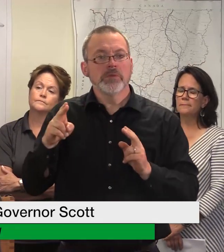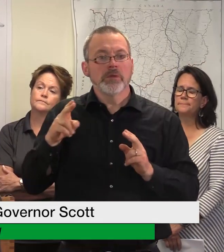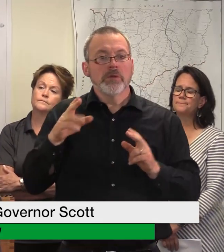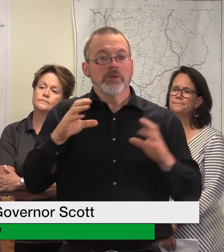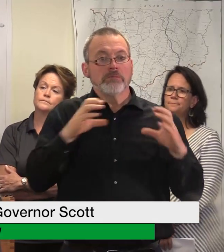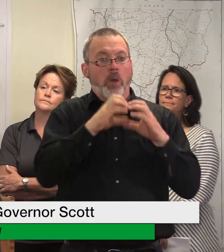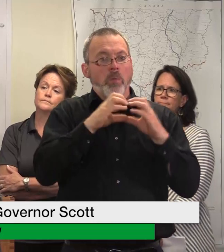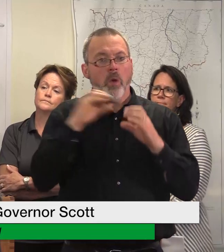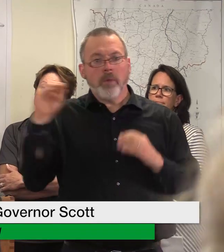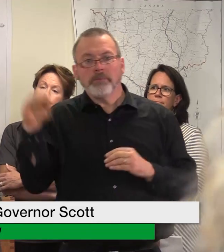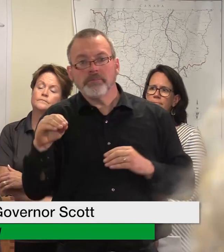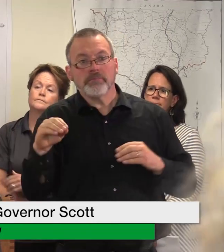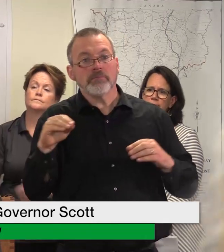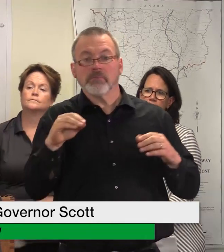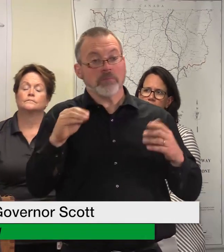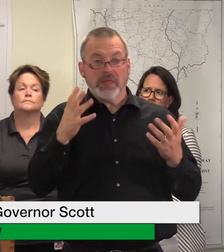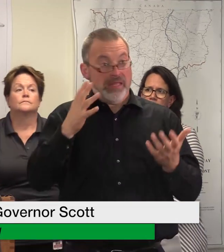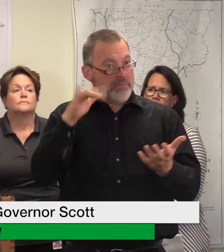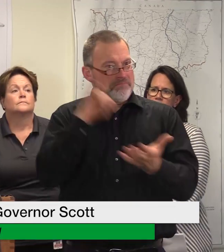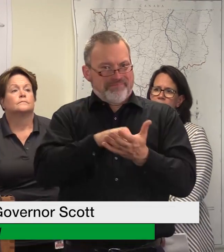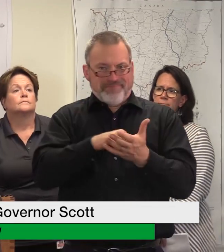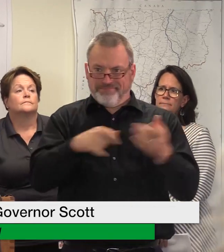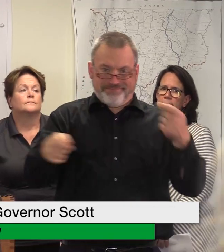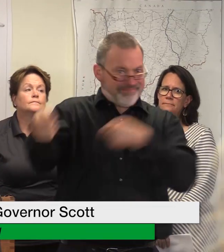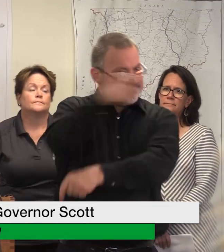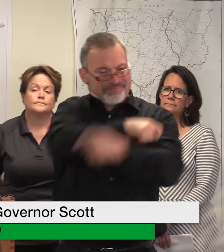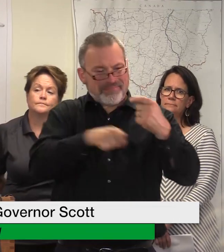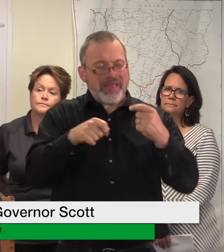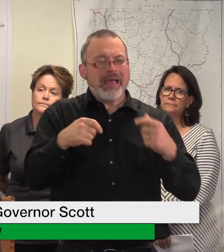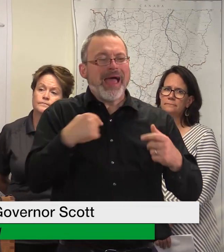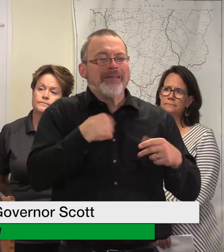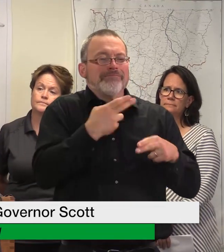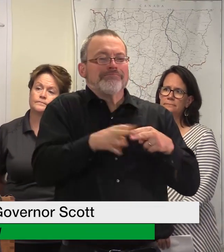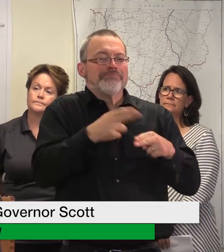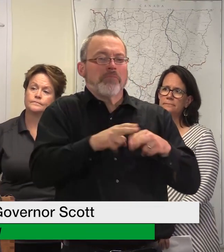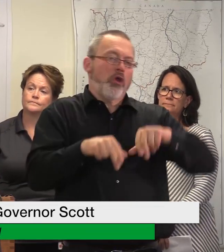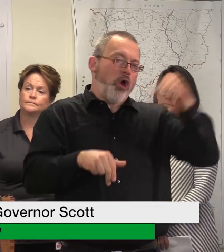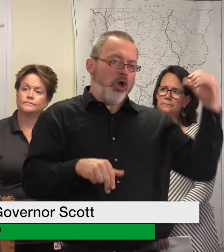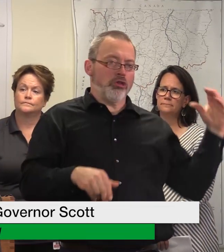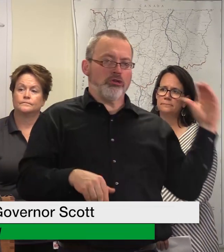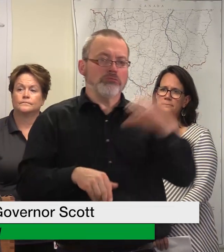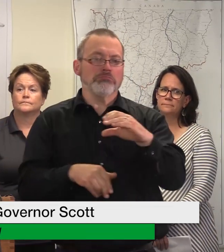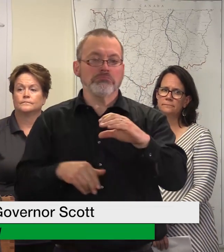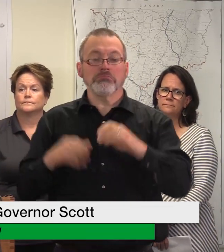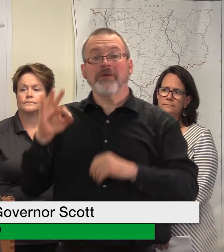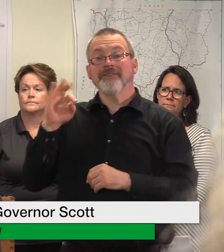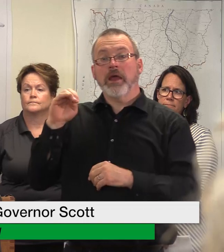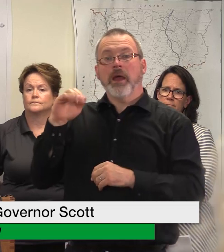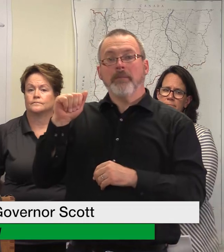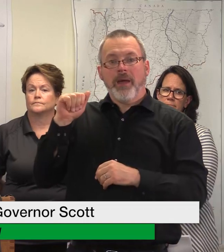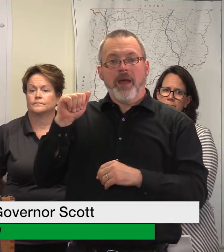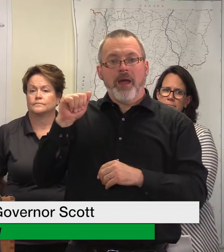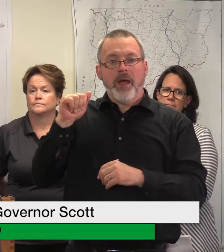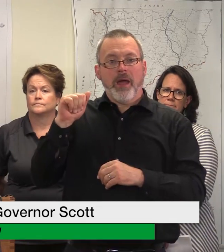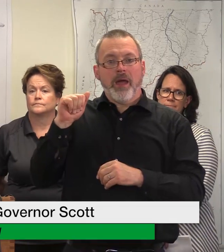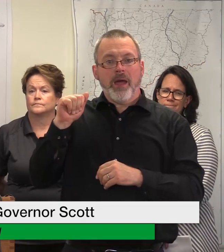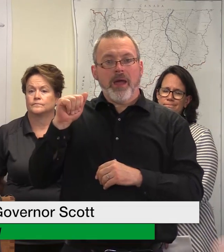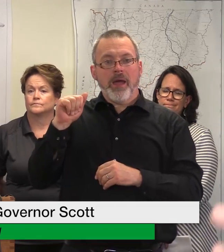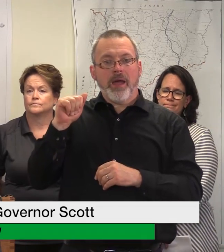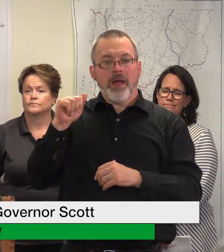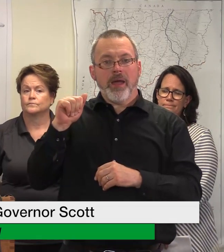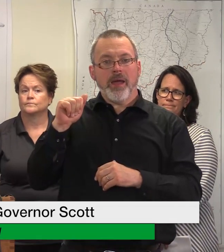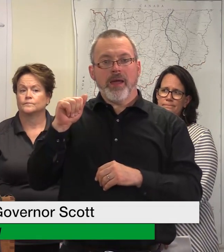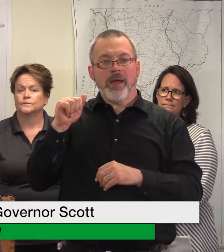find replacement homes for many, but FEMA won't allow those to go back into a floodway.